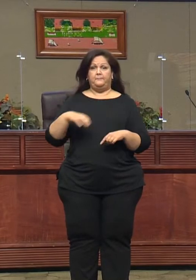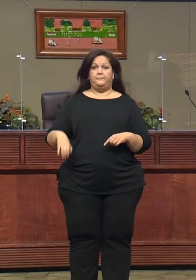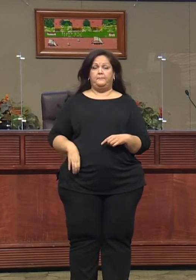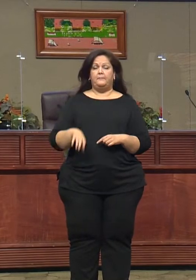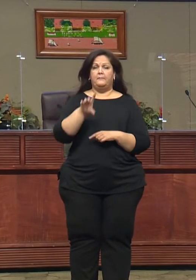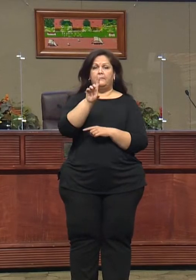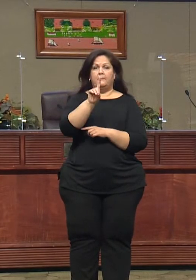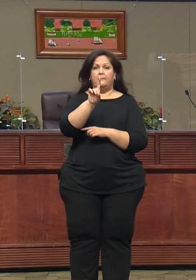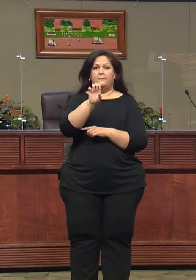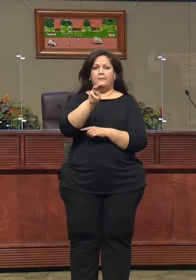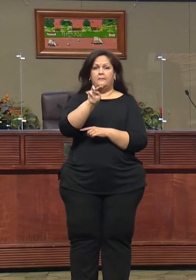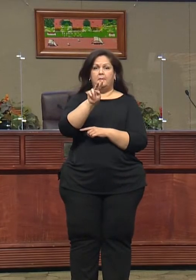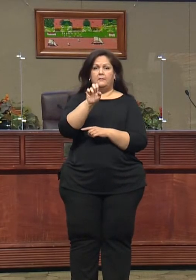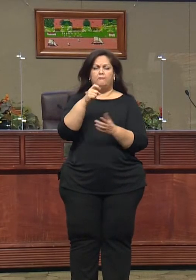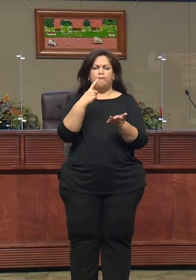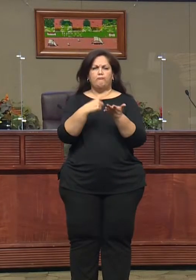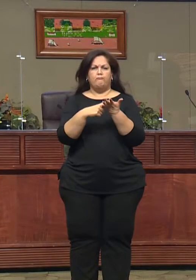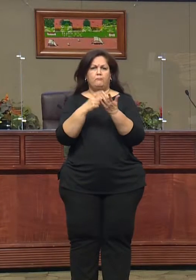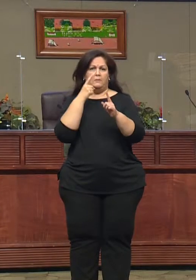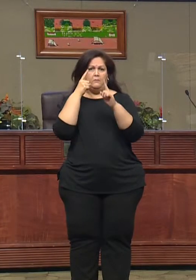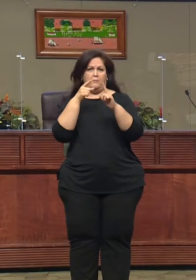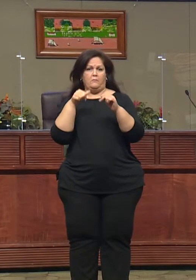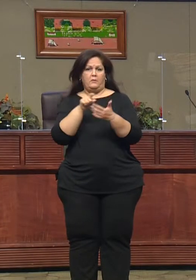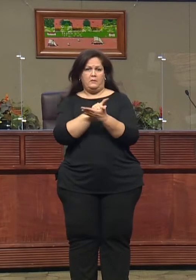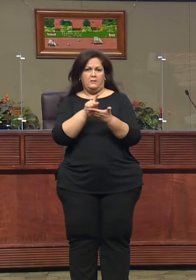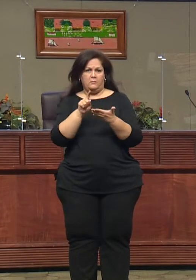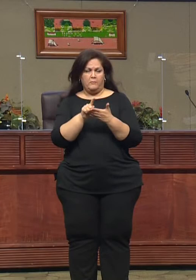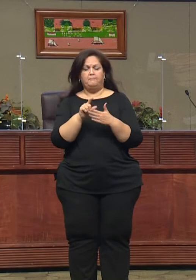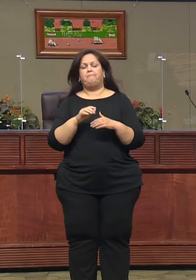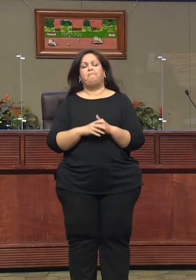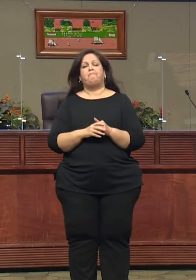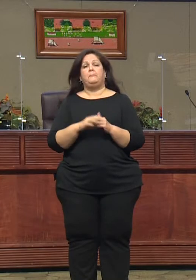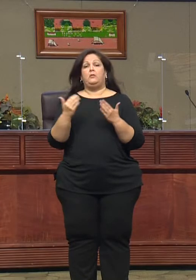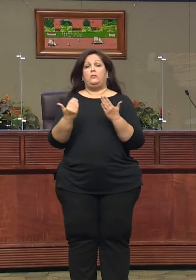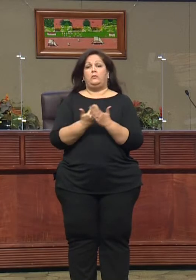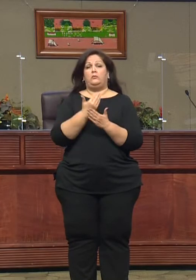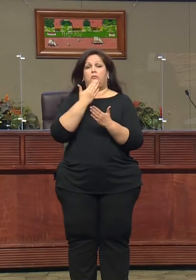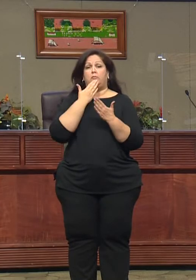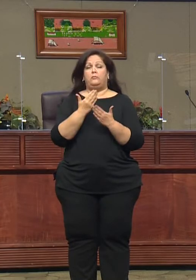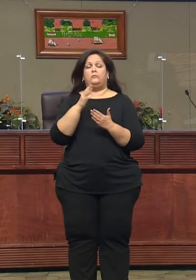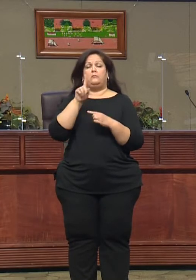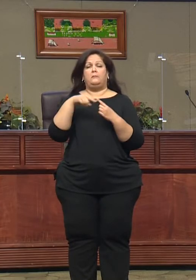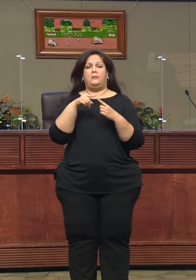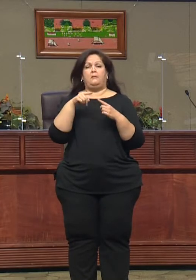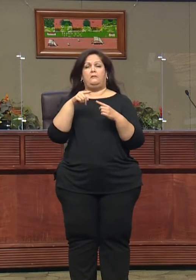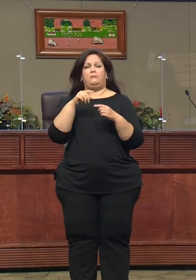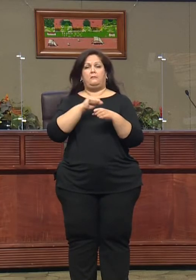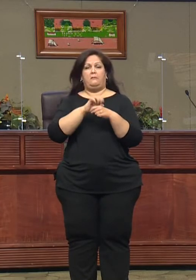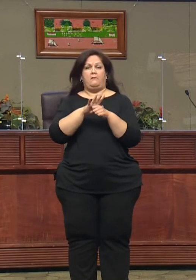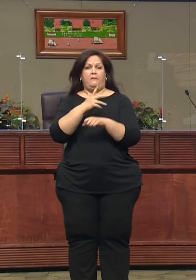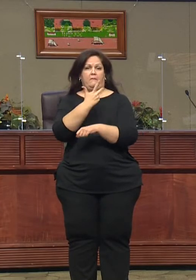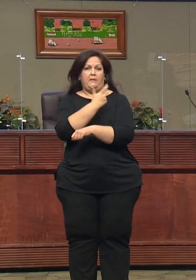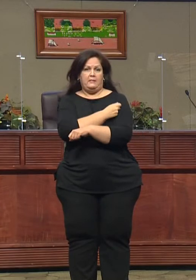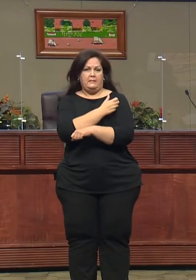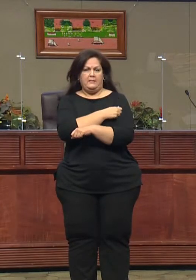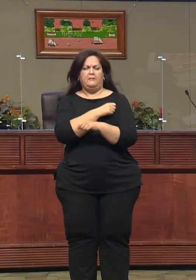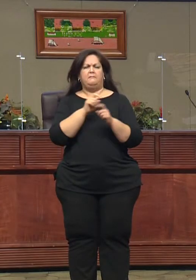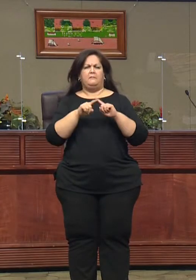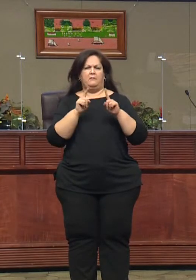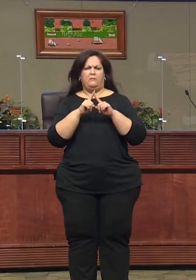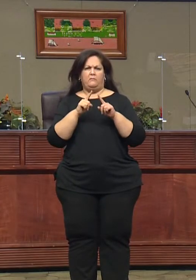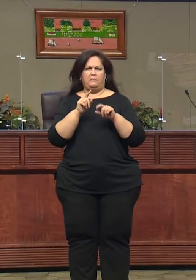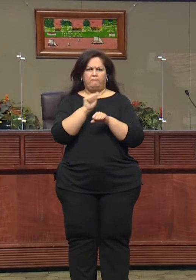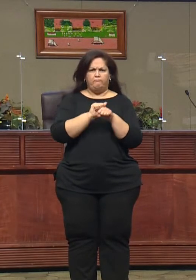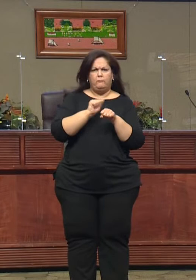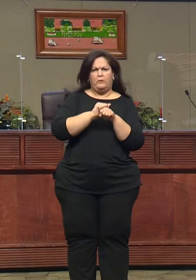discuss our goals of the week, some good news regarding the vaccines, and the extension of the county's outreach. Of course, the mayor will discuss